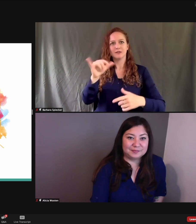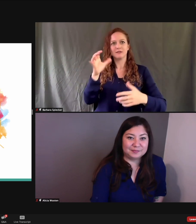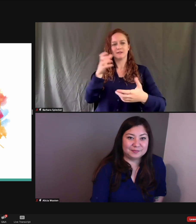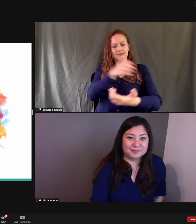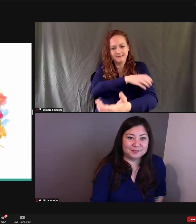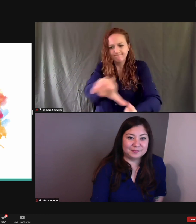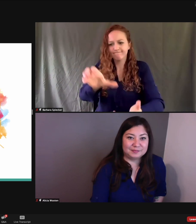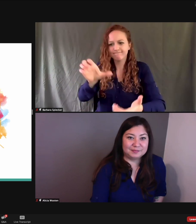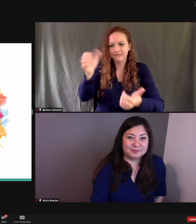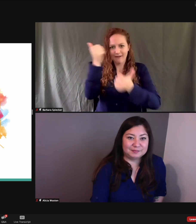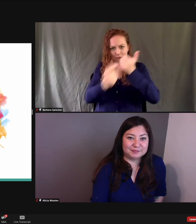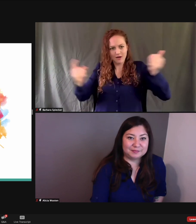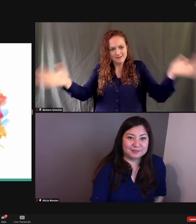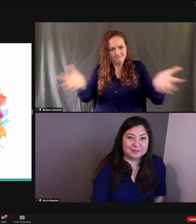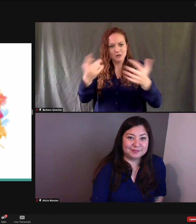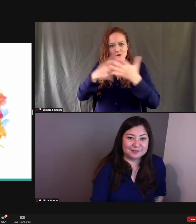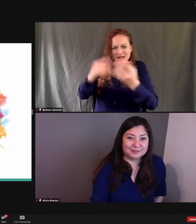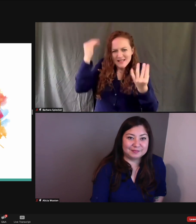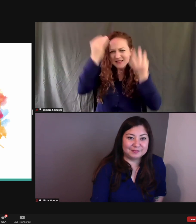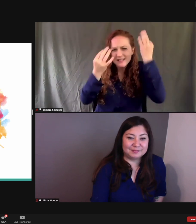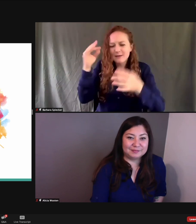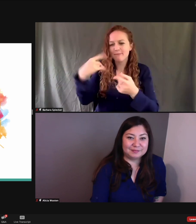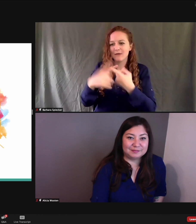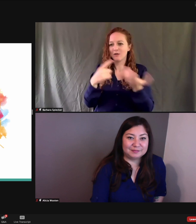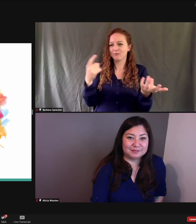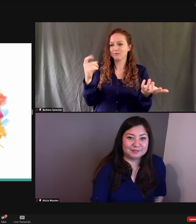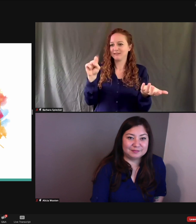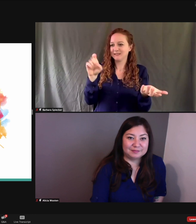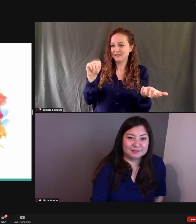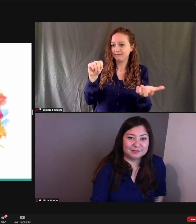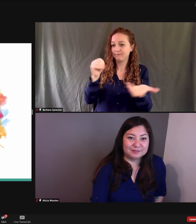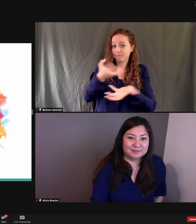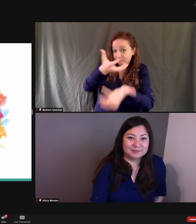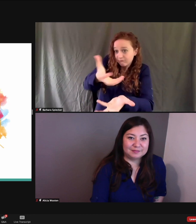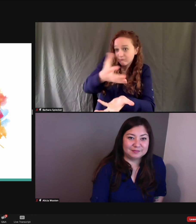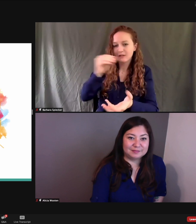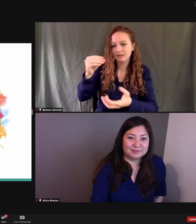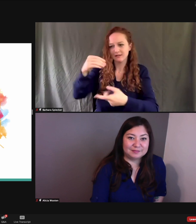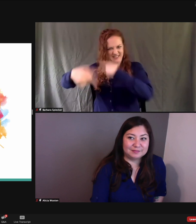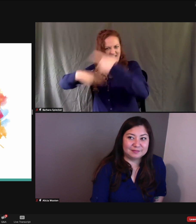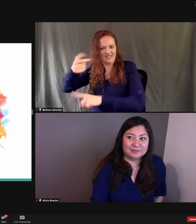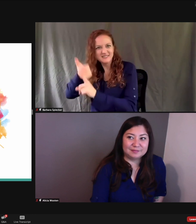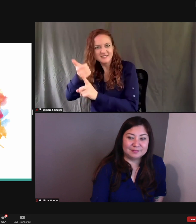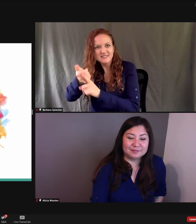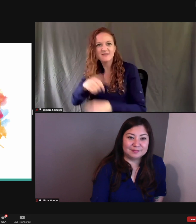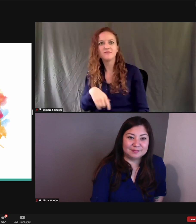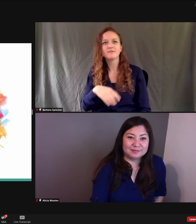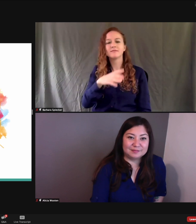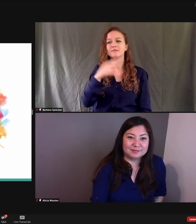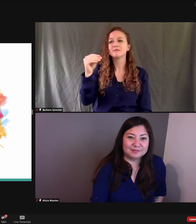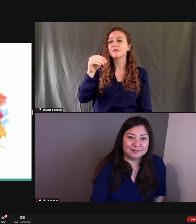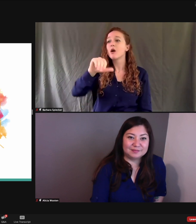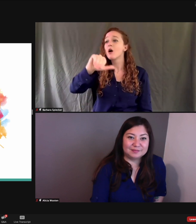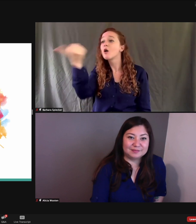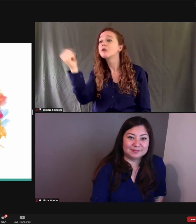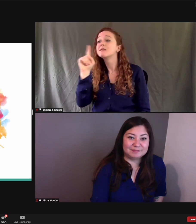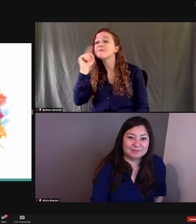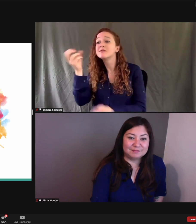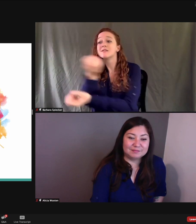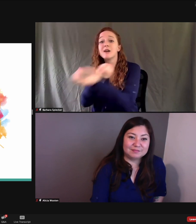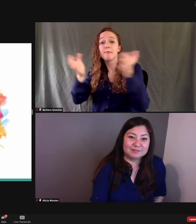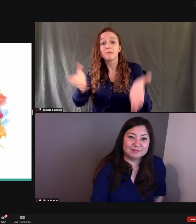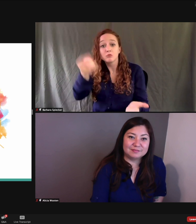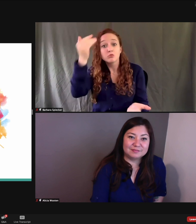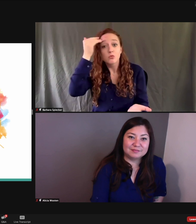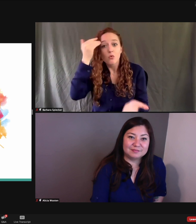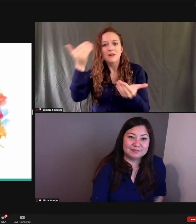12 activities, more conferences, and just collaborating and networking with as many groups as possible.